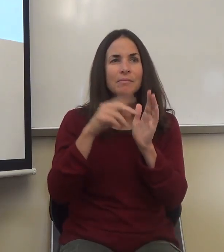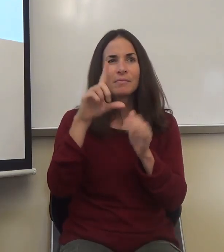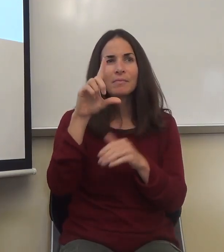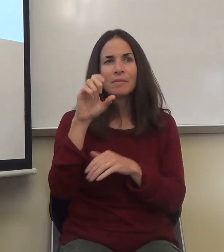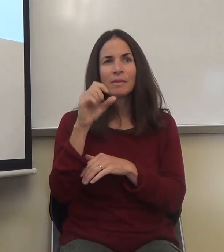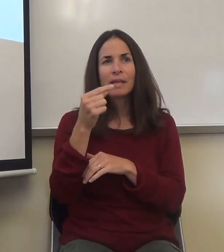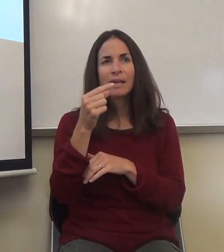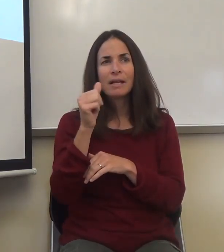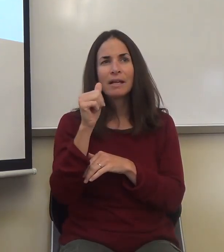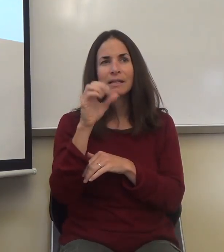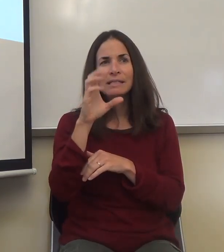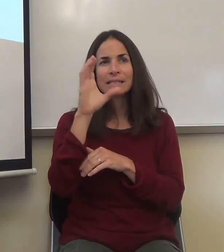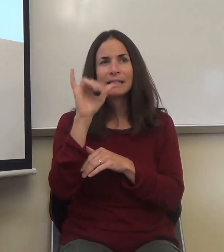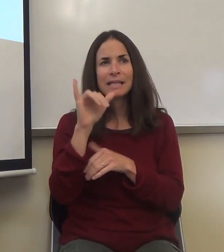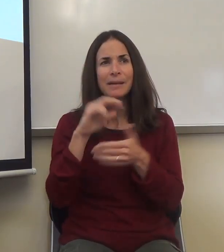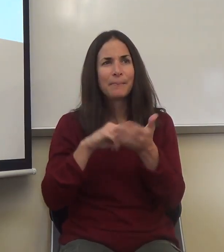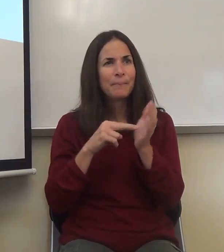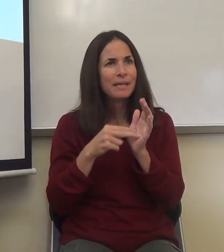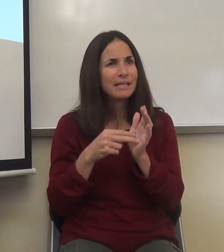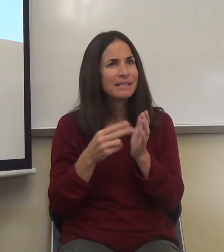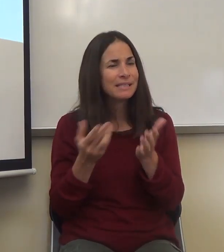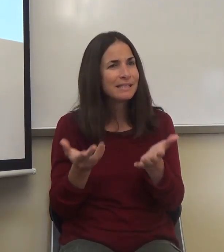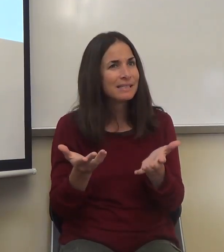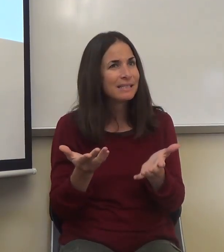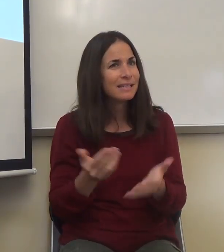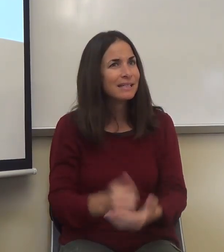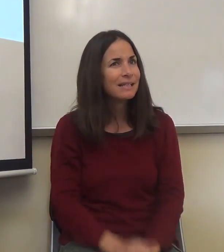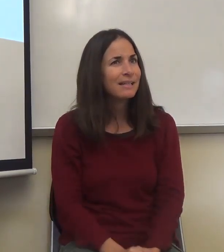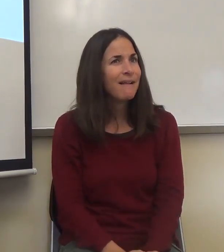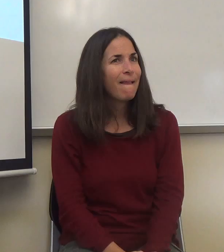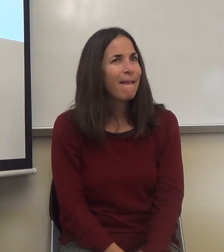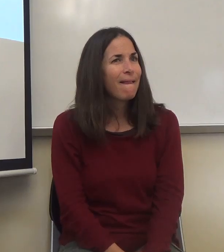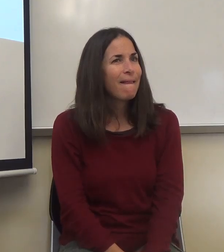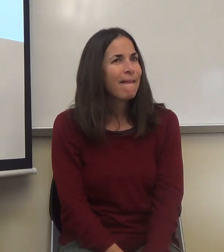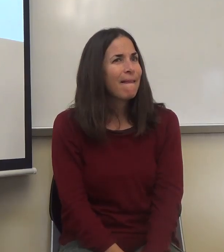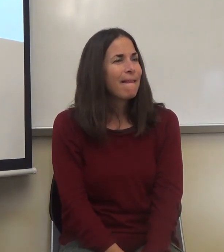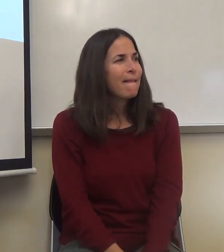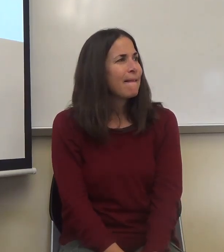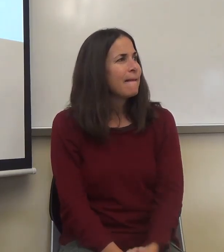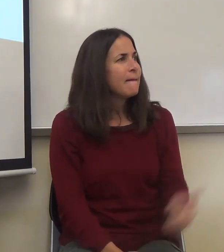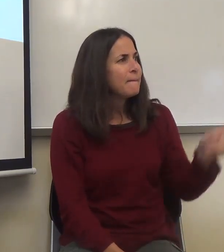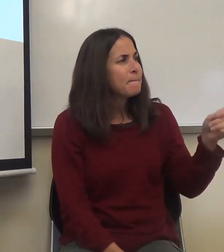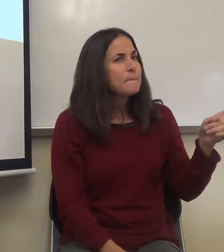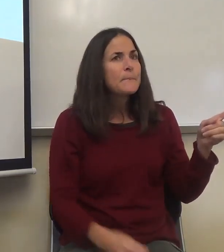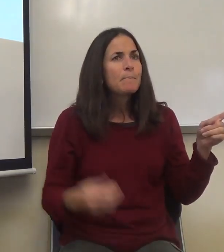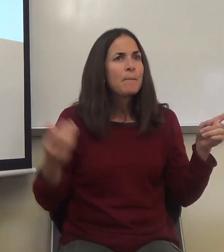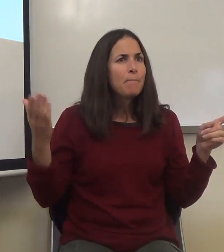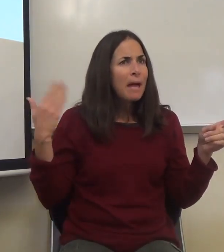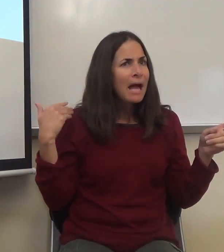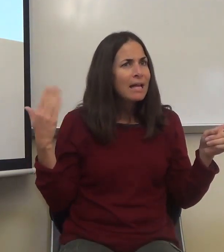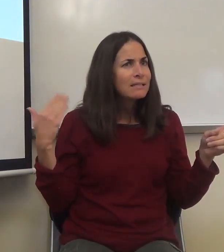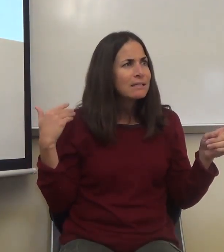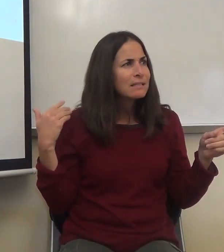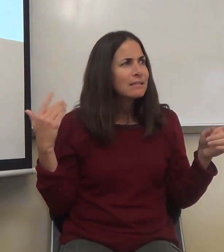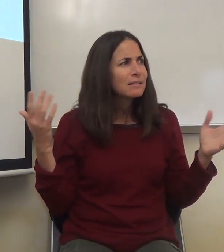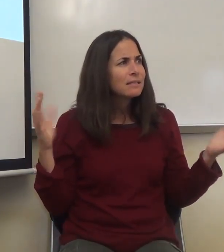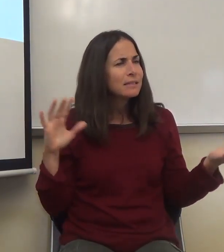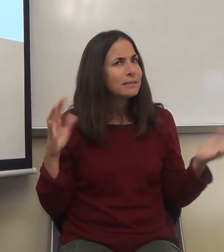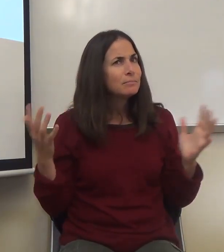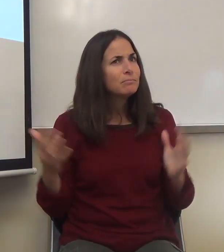Here's the title, and a little unusual thing here. You have a vocabulary word in the